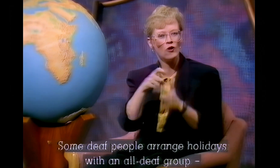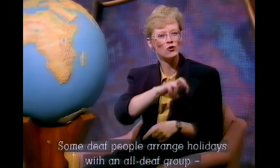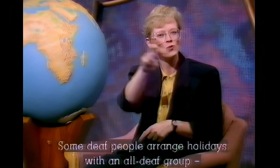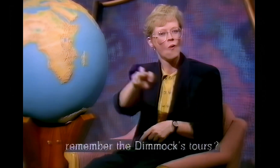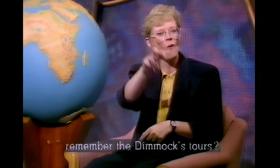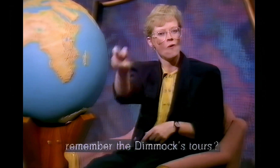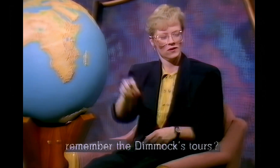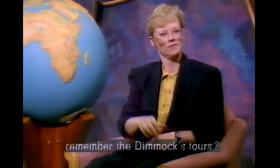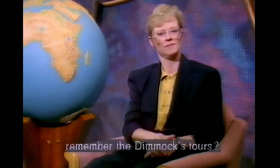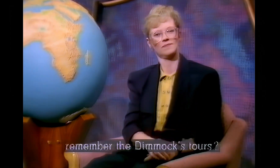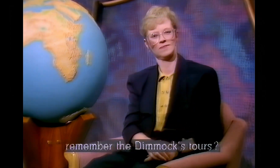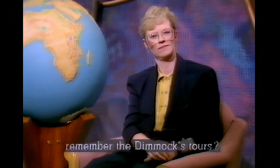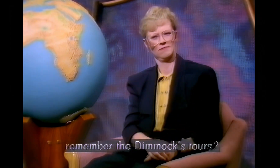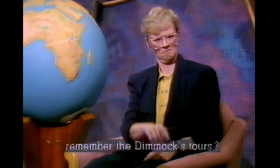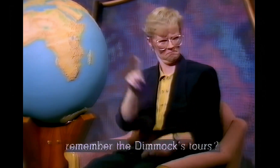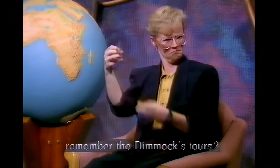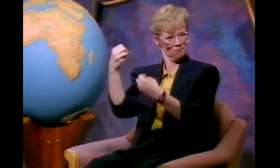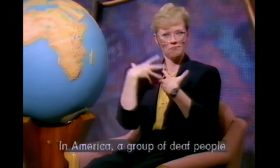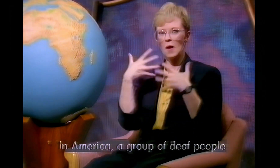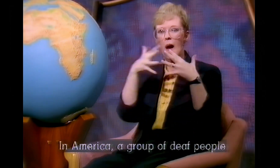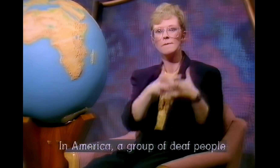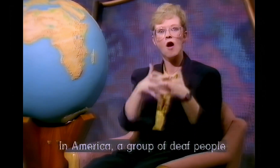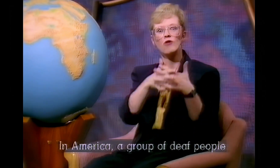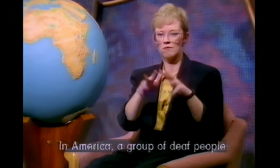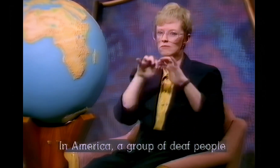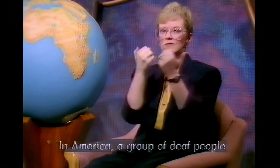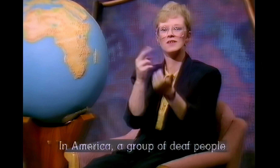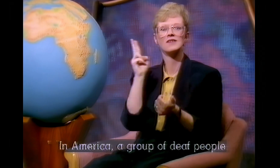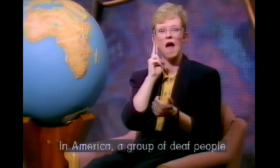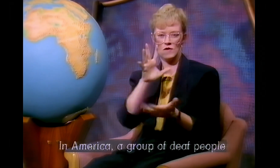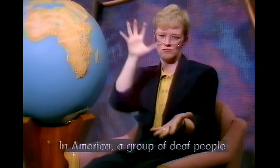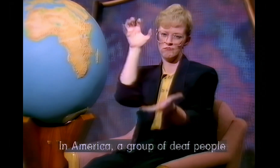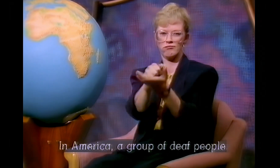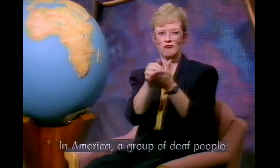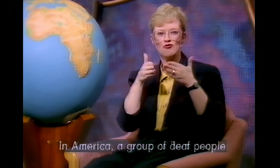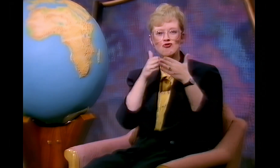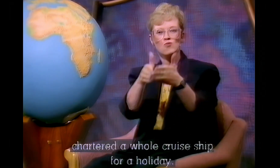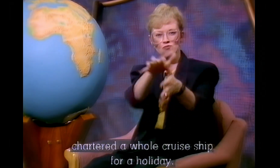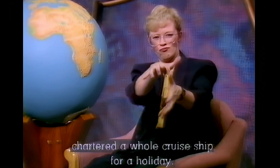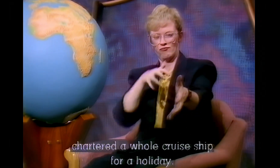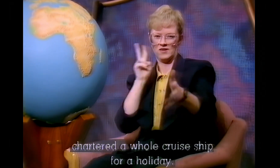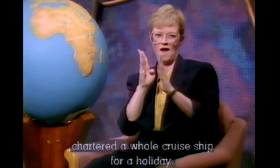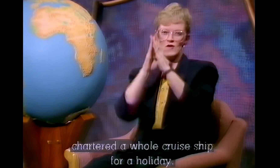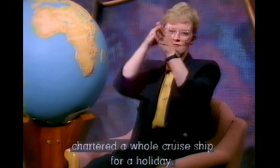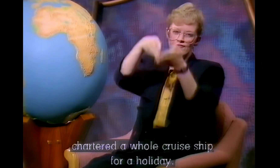Dimmocks tours? We've heard that in America, a group of deaf people chartered a whole cruise ship for a holiday.